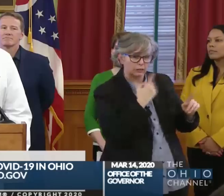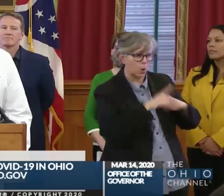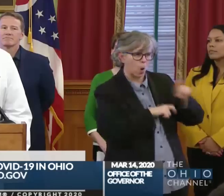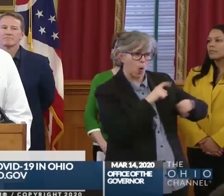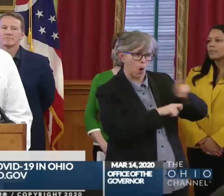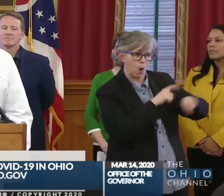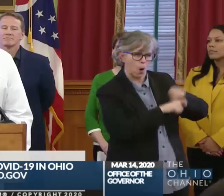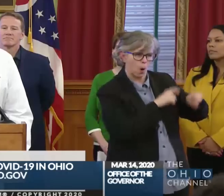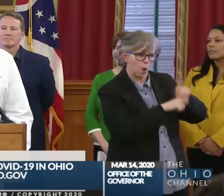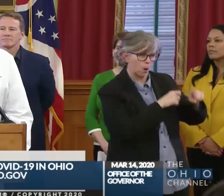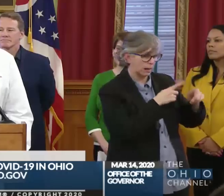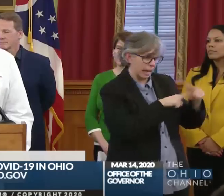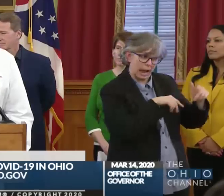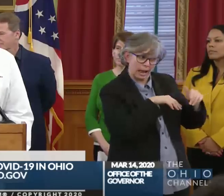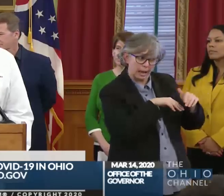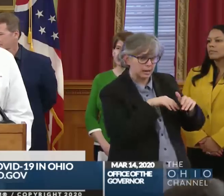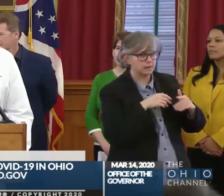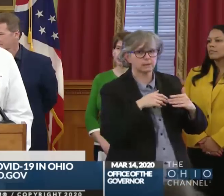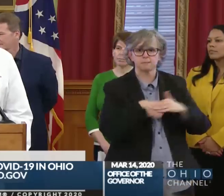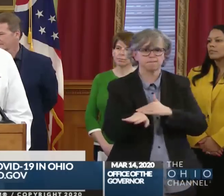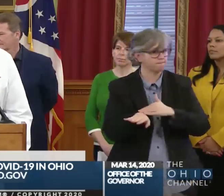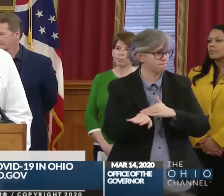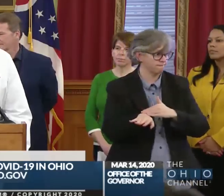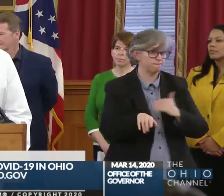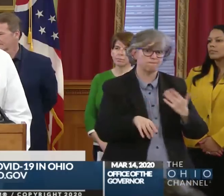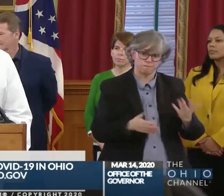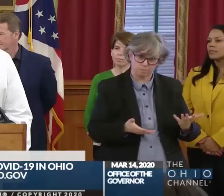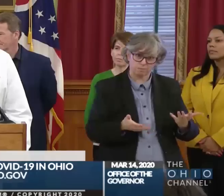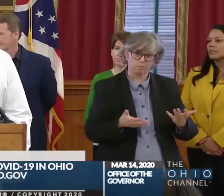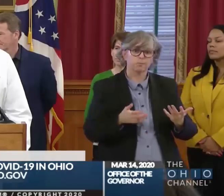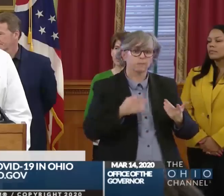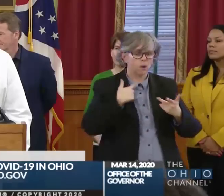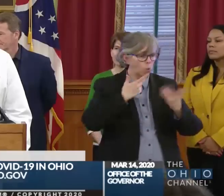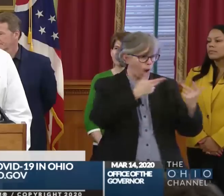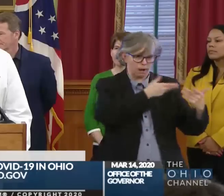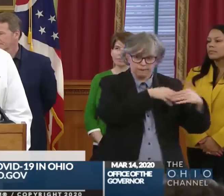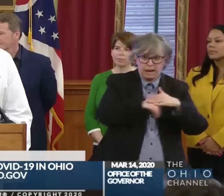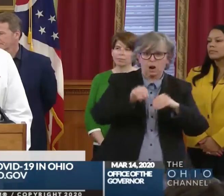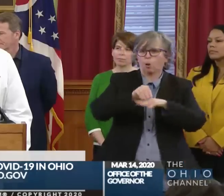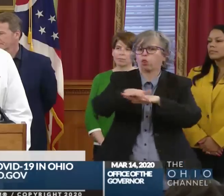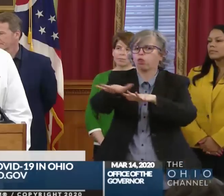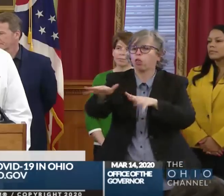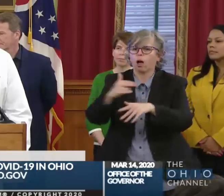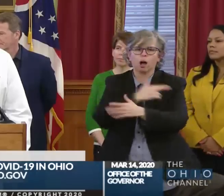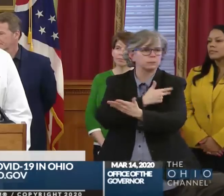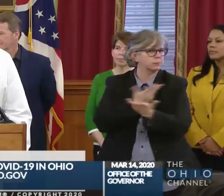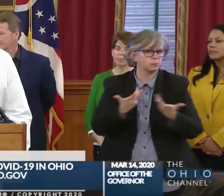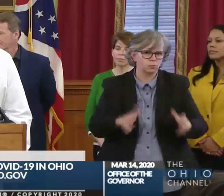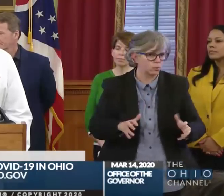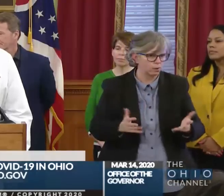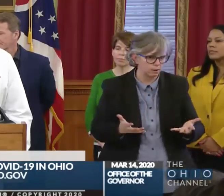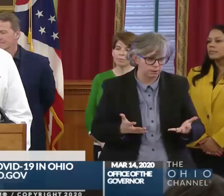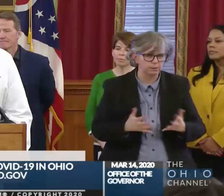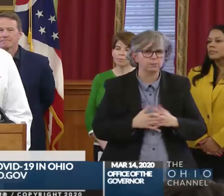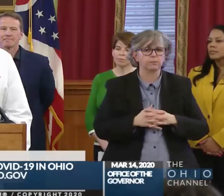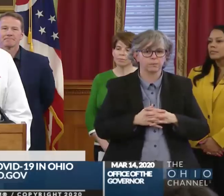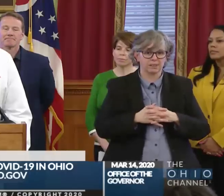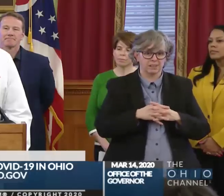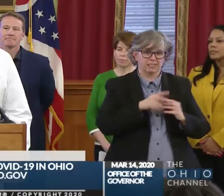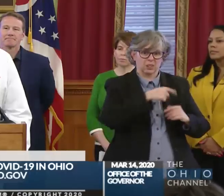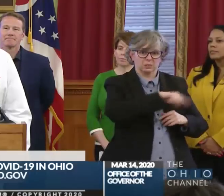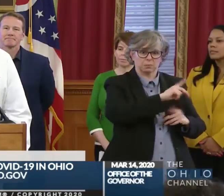someone who has current symptoms, is not coming into the hospital setting and bringing that virus potentially into where there may be people ill